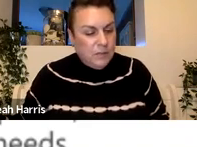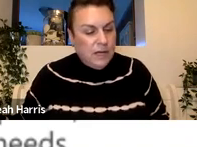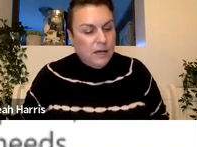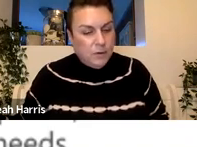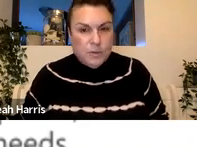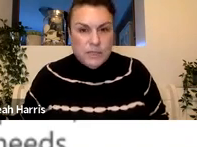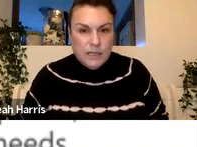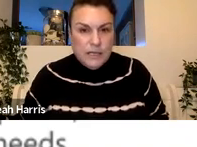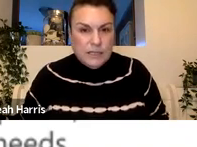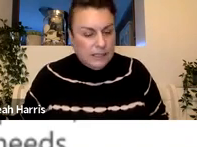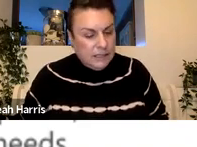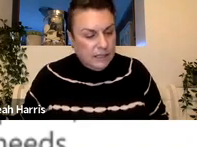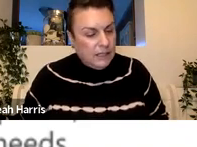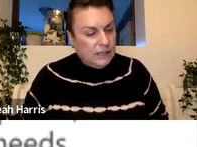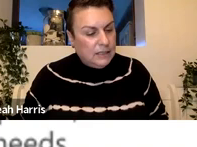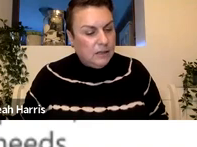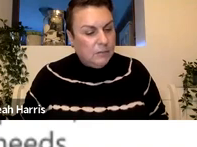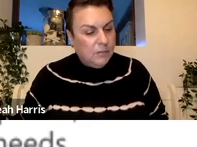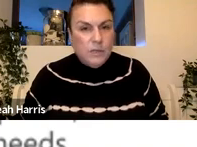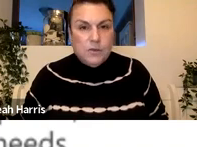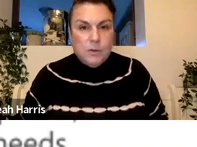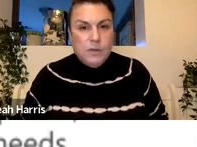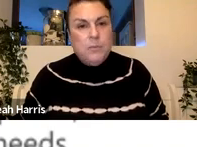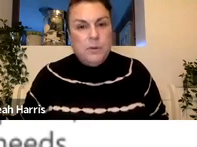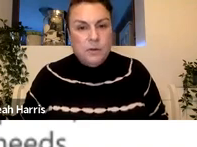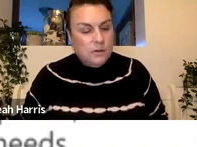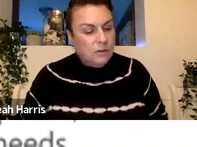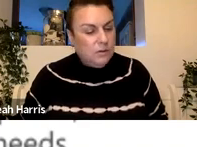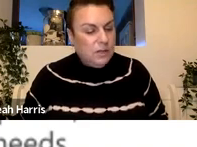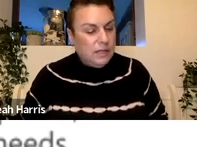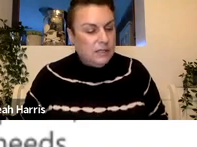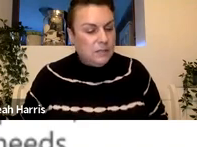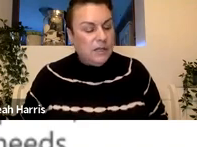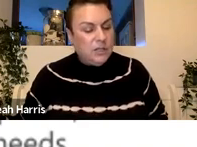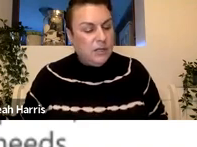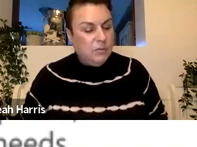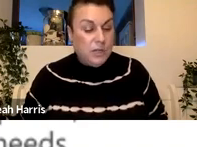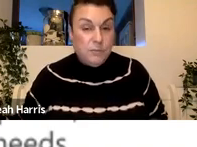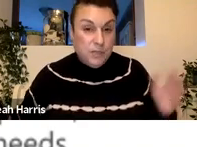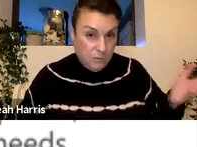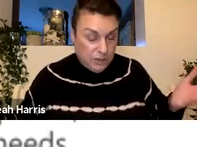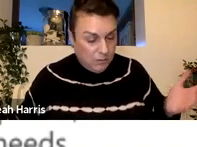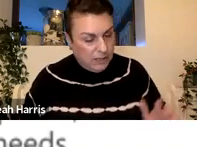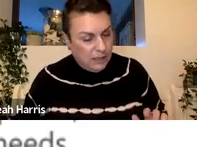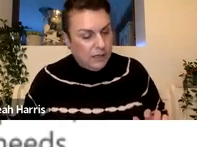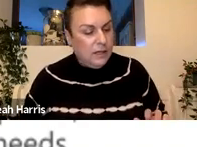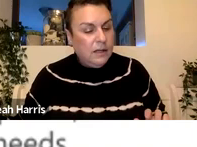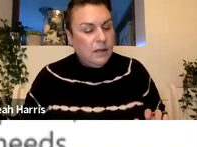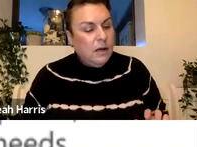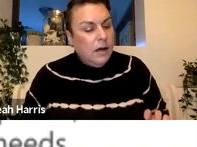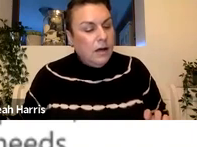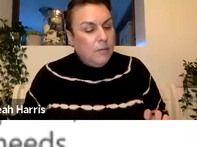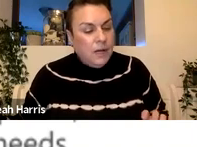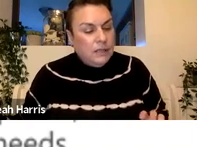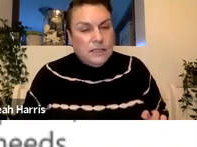as black four percent as latinx um only three people utilized the spanish language option which i'm glad they had